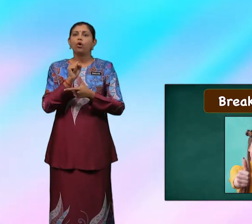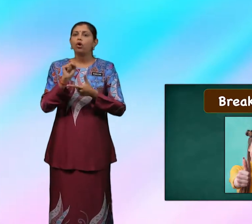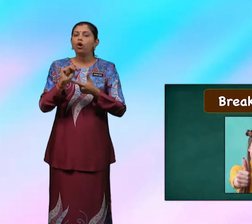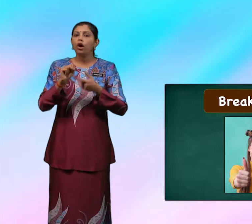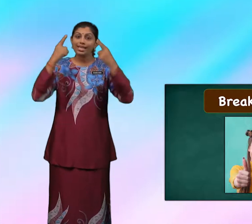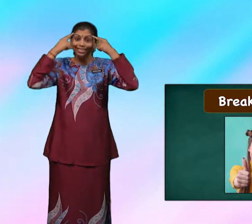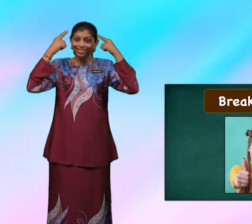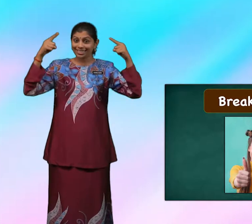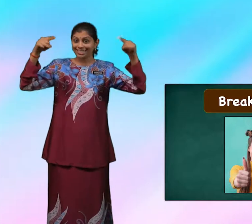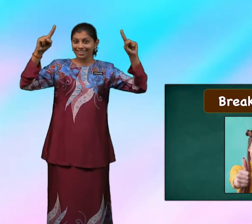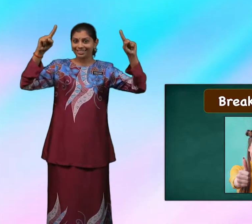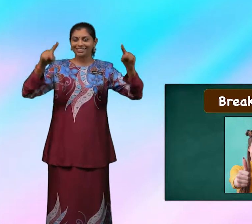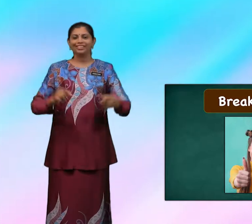or succeed.